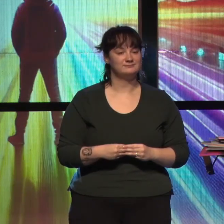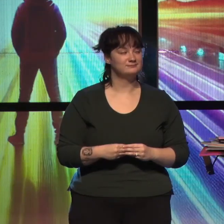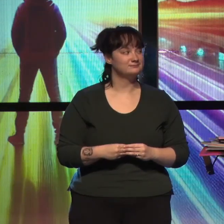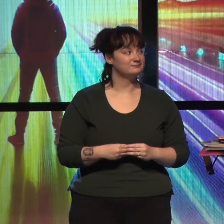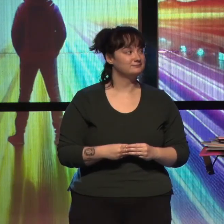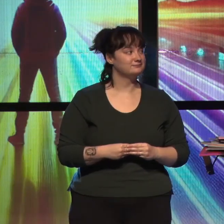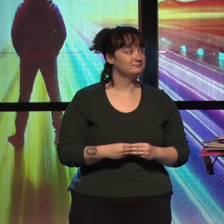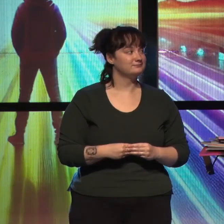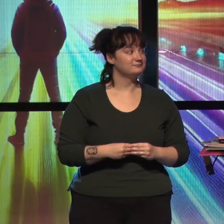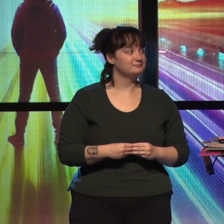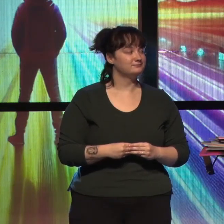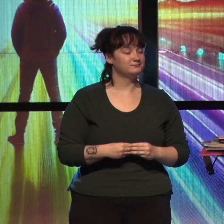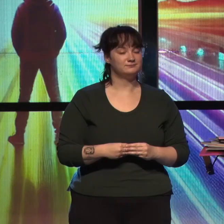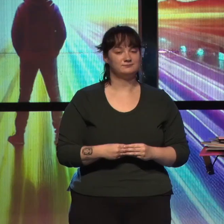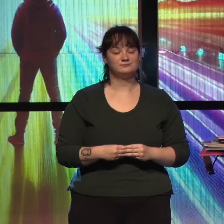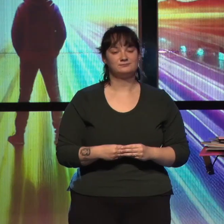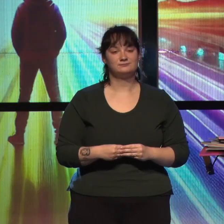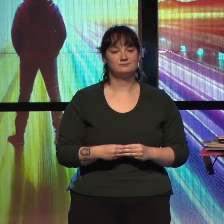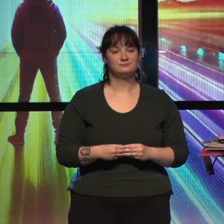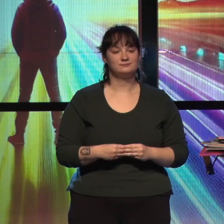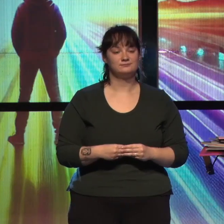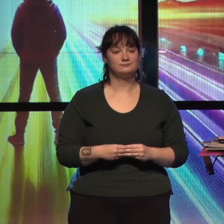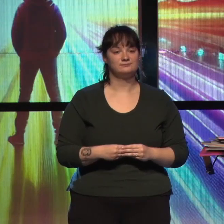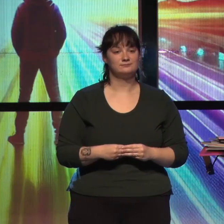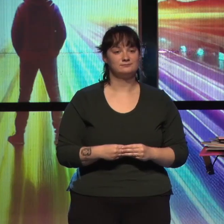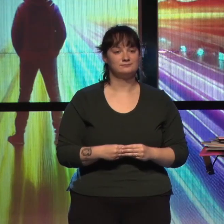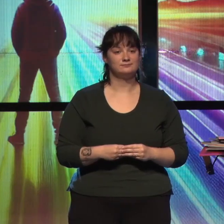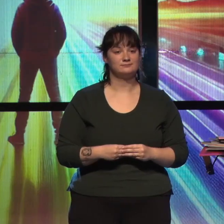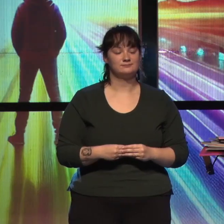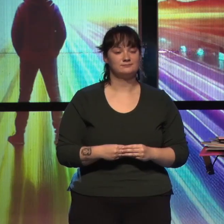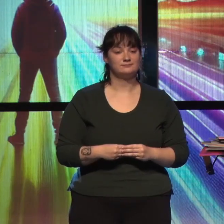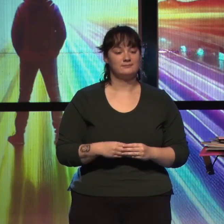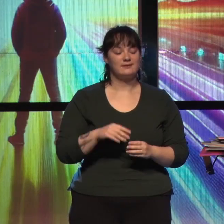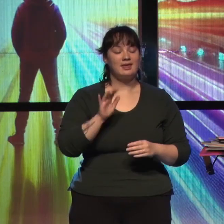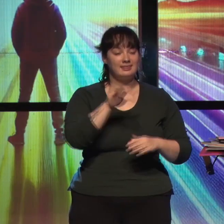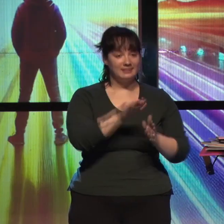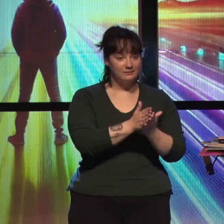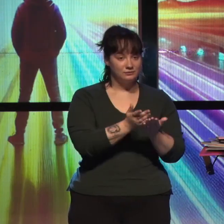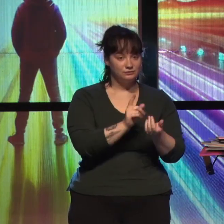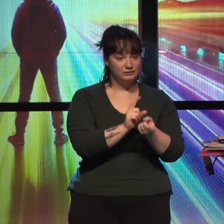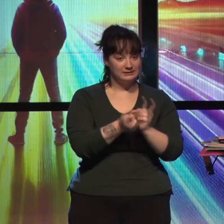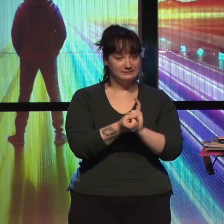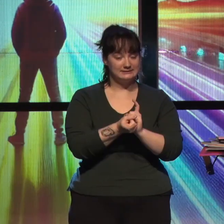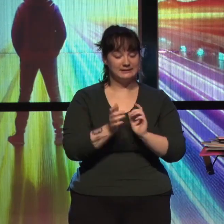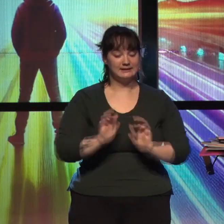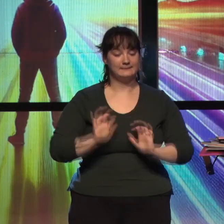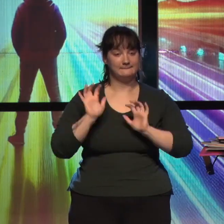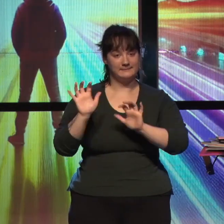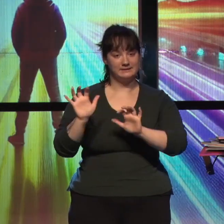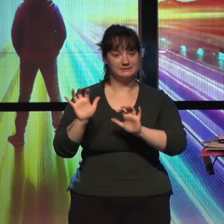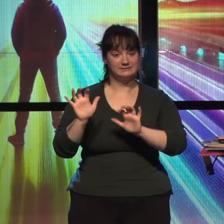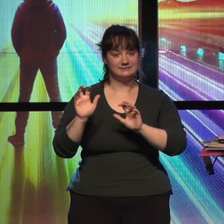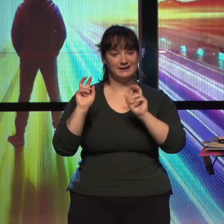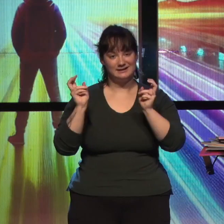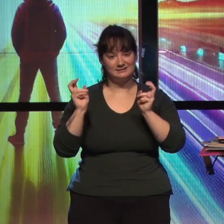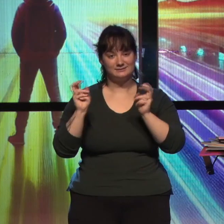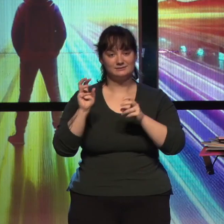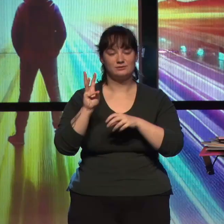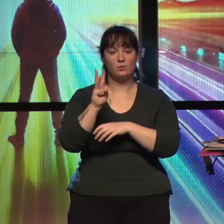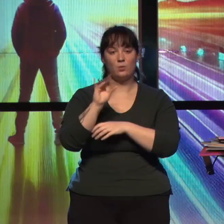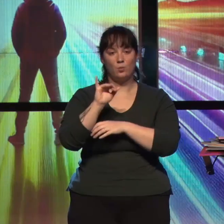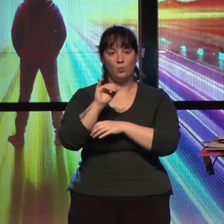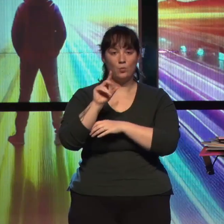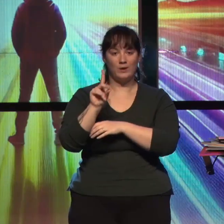hold the opinions of the authors. Okay, now they translate, and I love it. They translate these beasts, as wild things, and there's two of